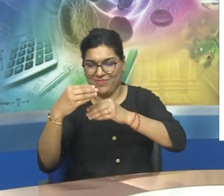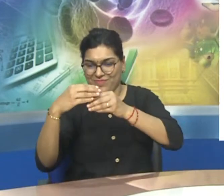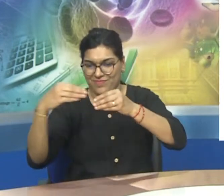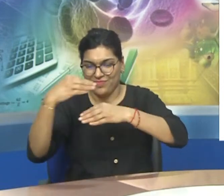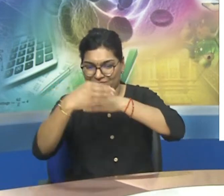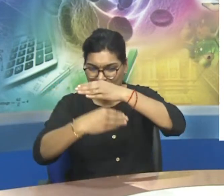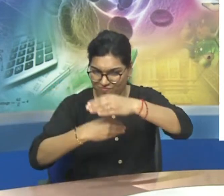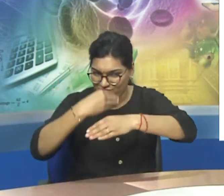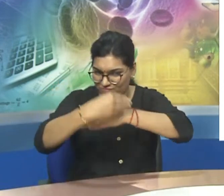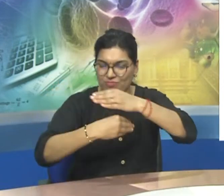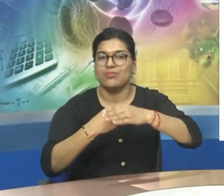is gauge.